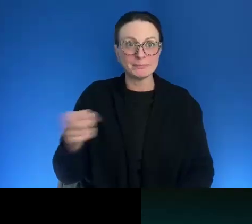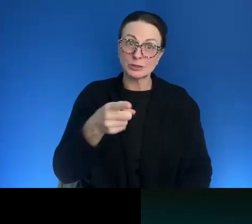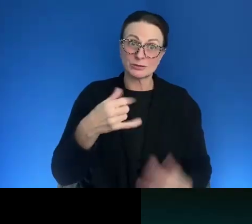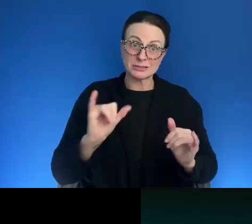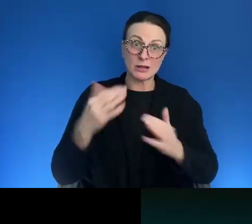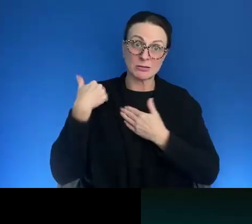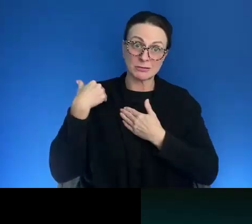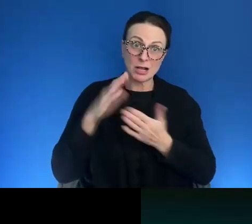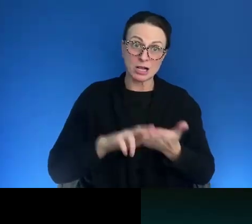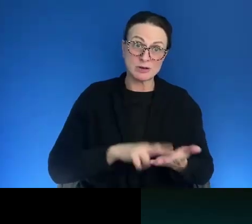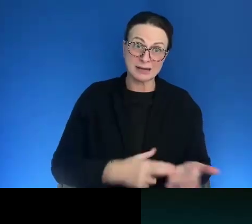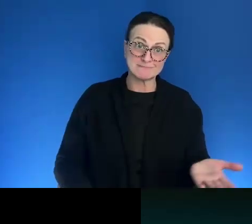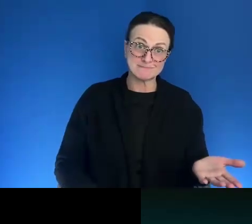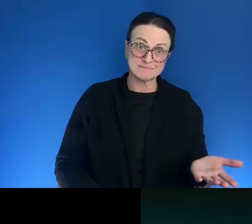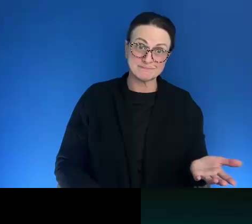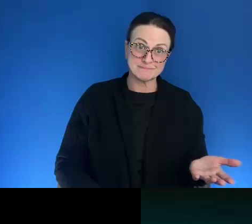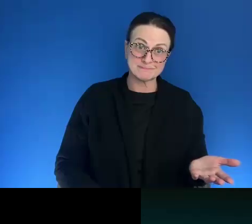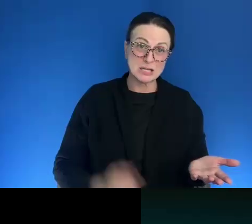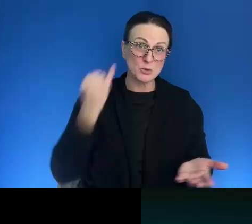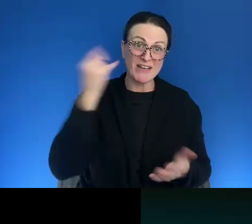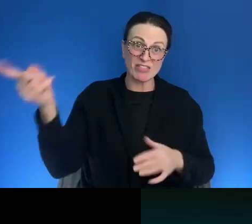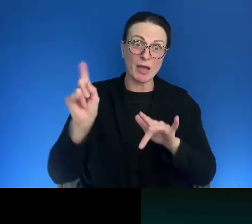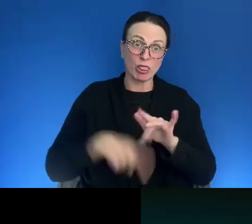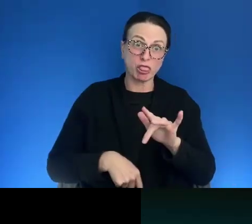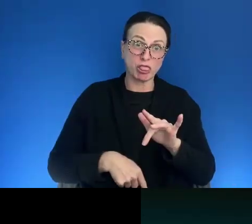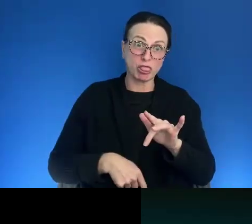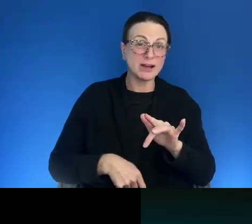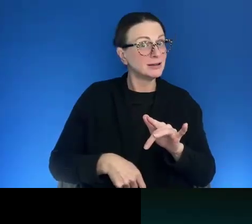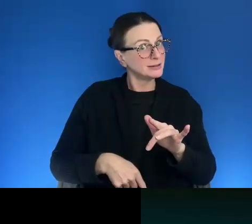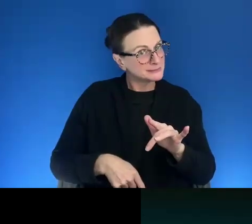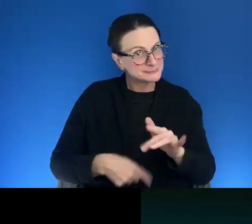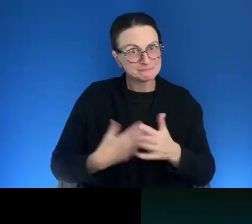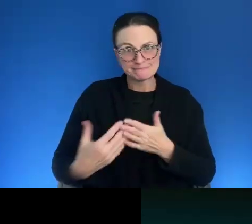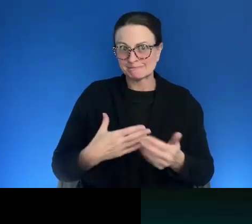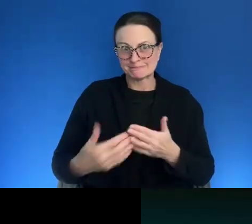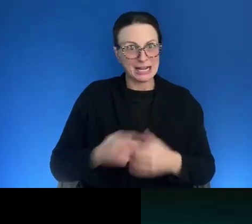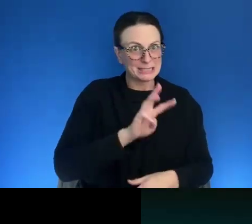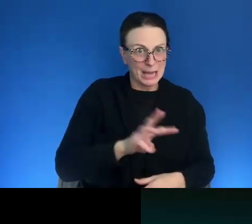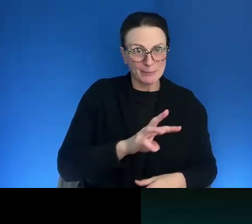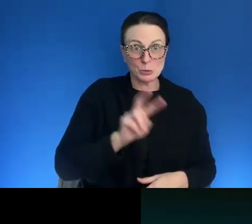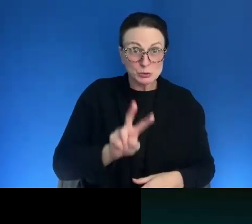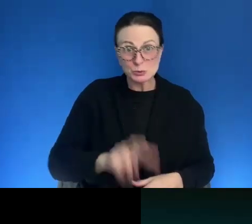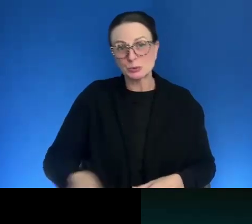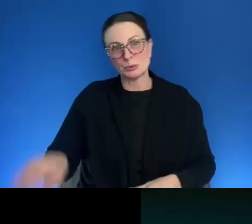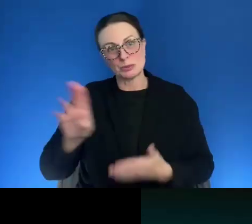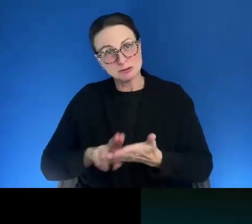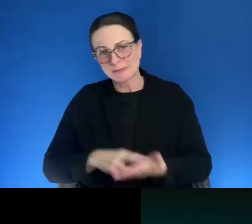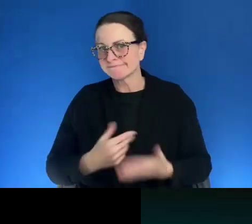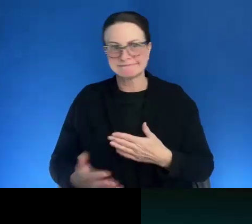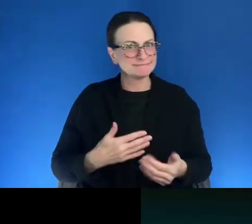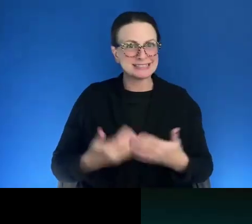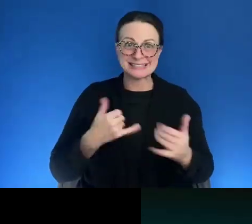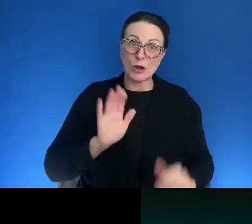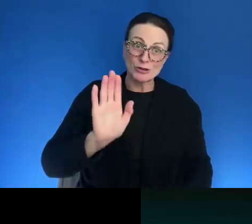one signing the contract. So even if they're contract labor or W-2 employees, it's